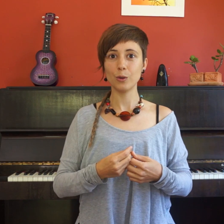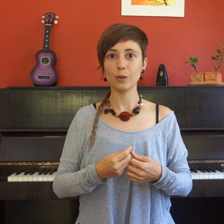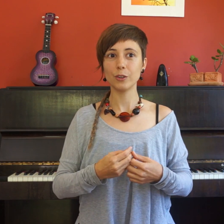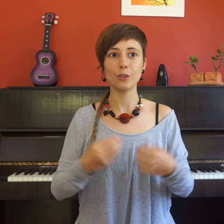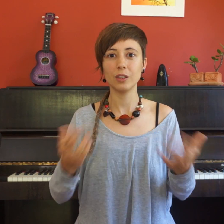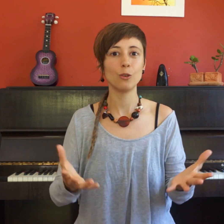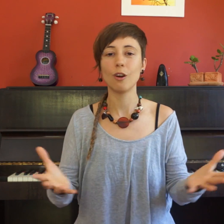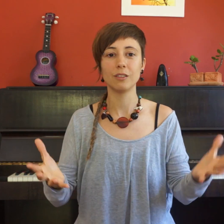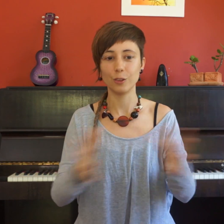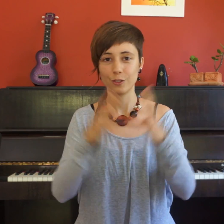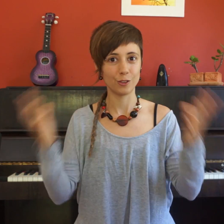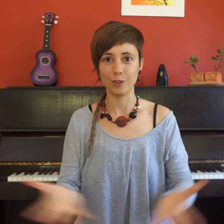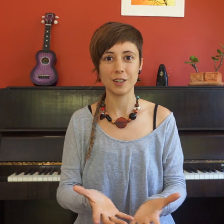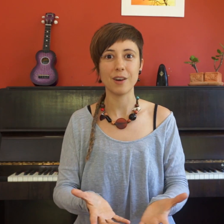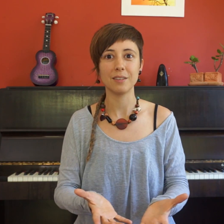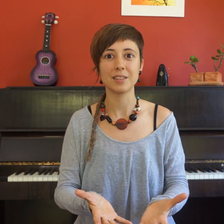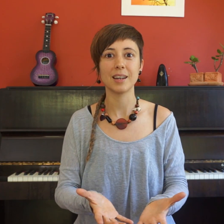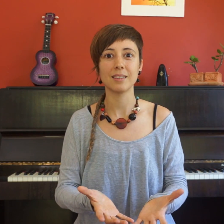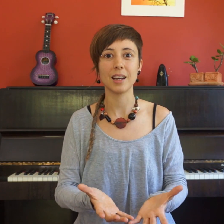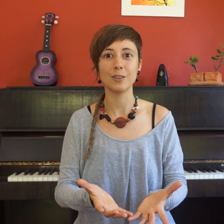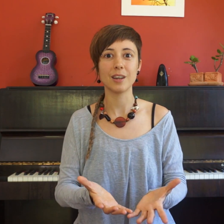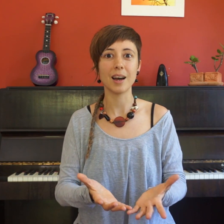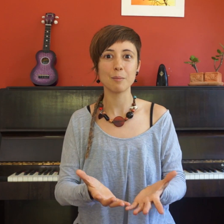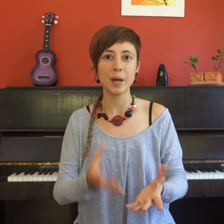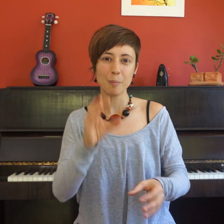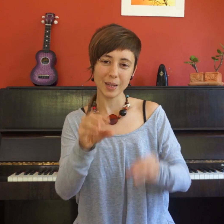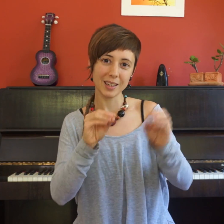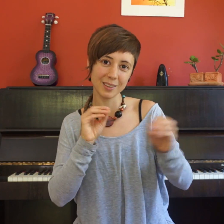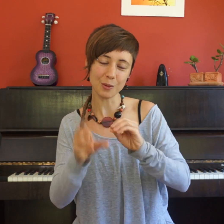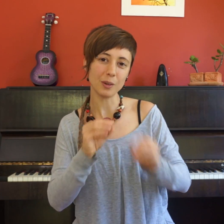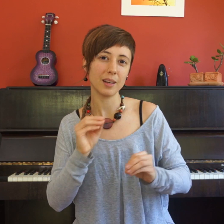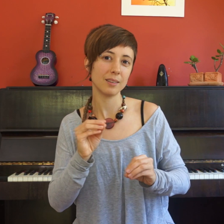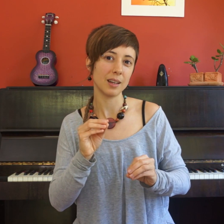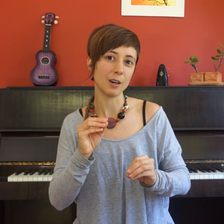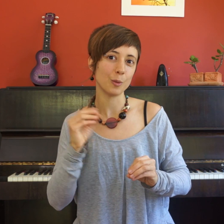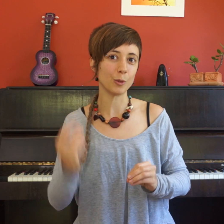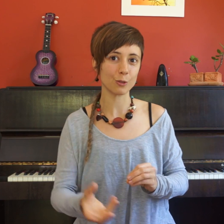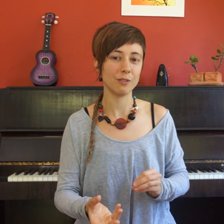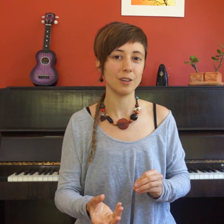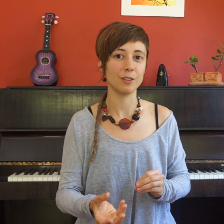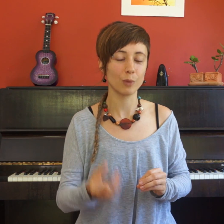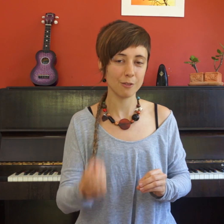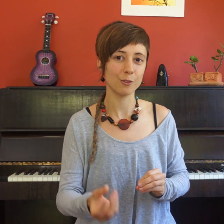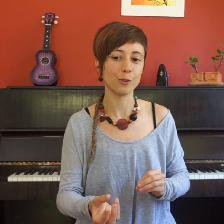So you don't need to learn 35 signs at a time. Pick the one that are the most relevant for